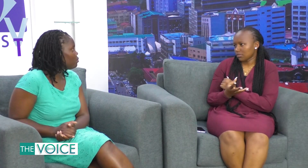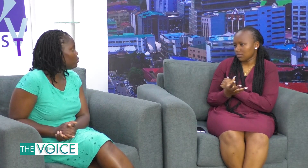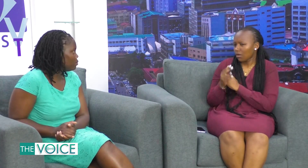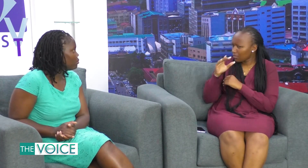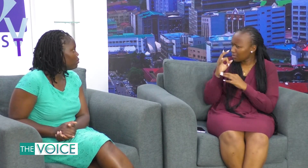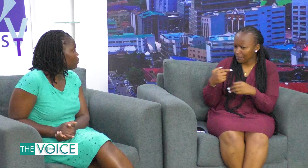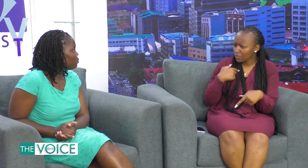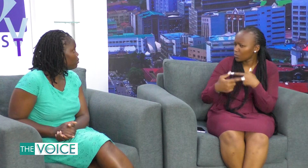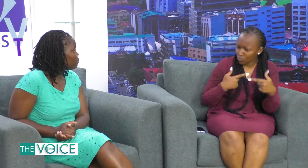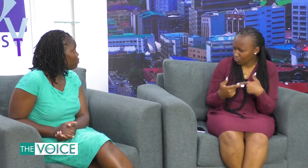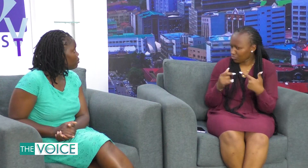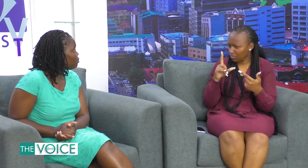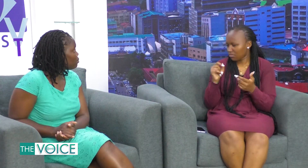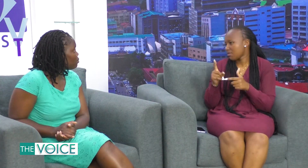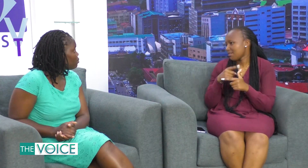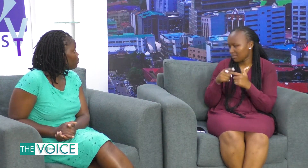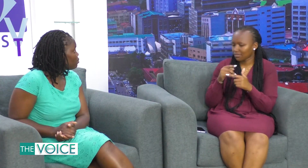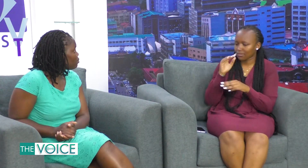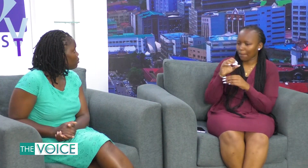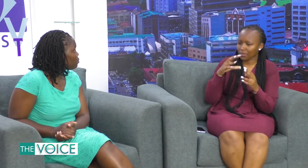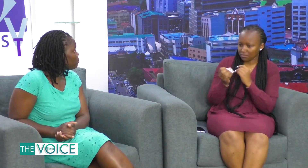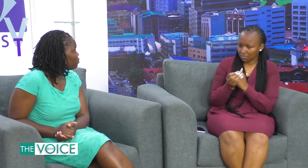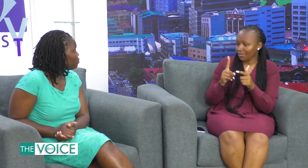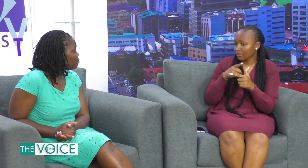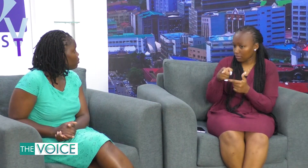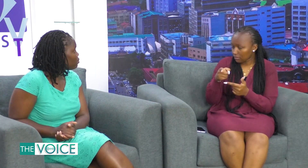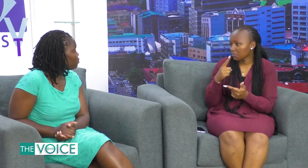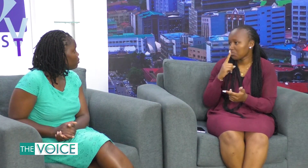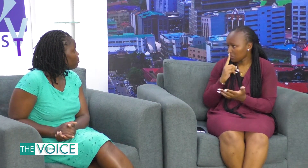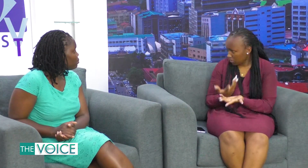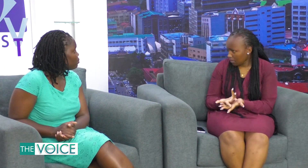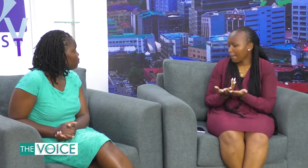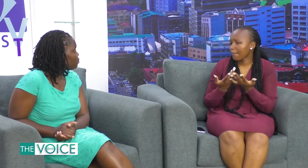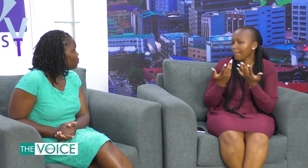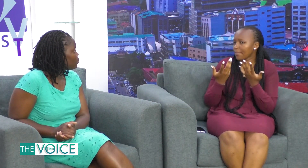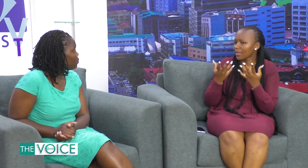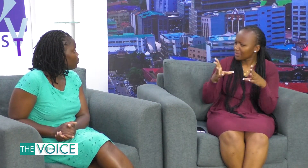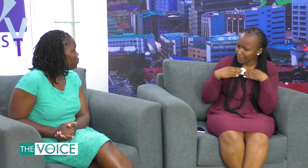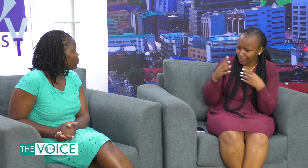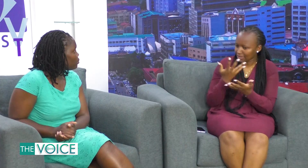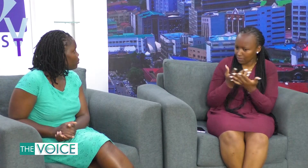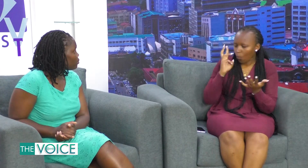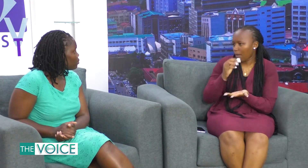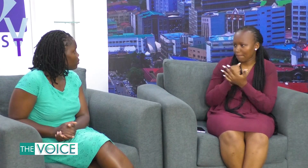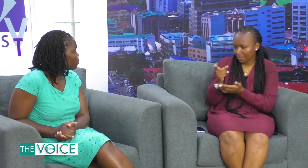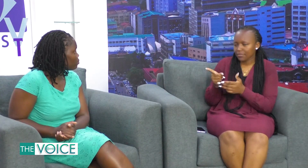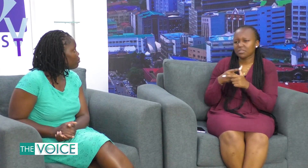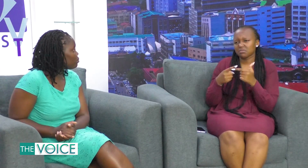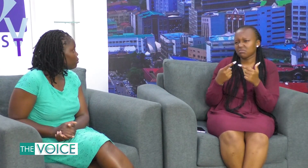So I asked one of my teachers, and that teacher was kind, and he really advised me on what to do next.